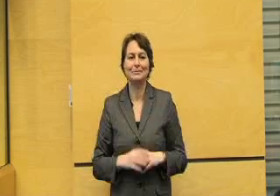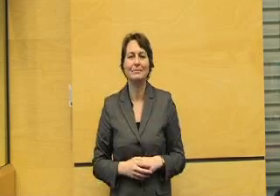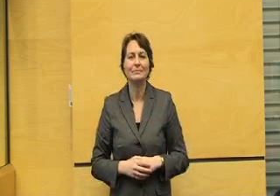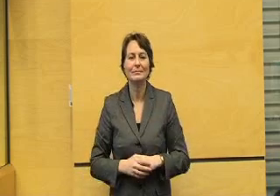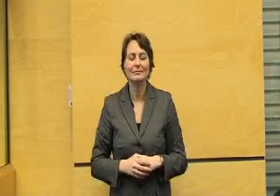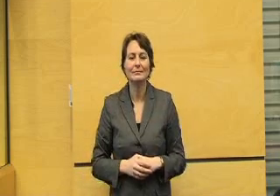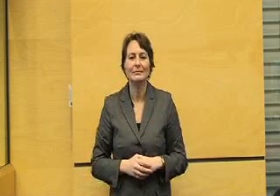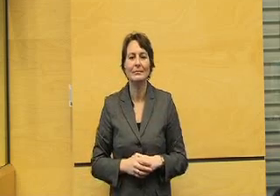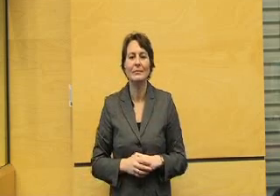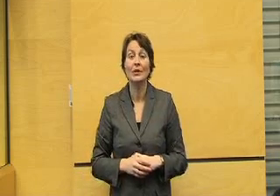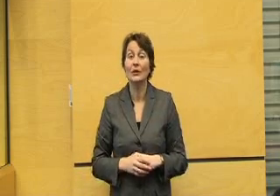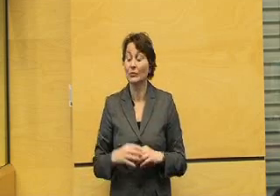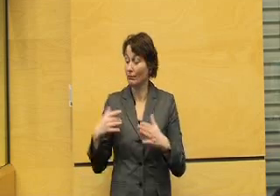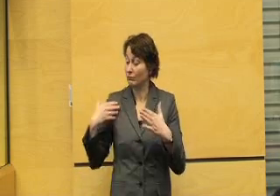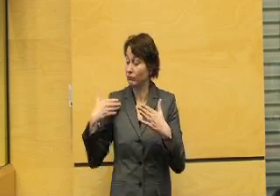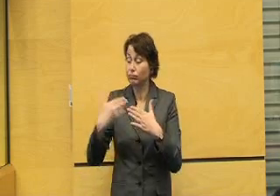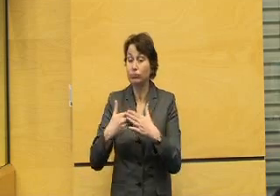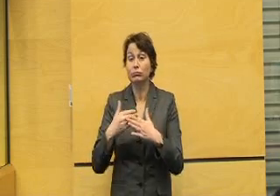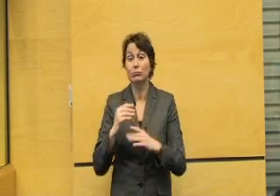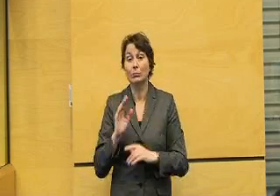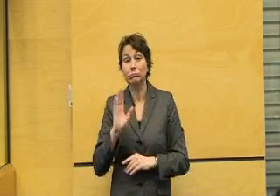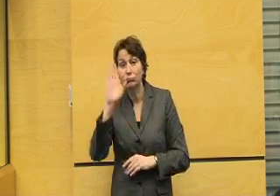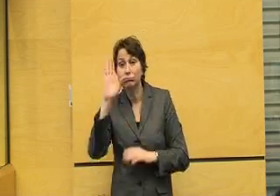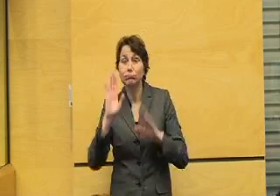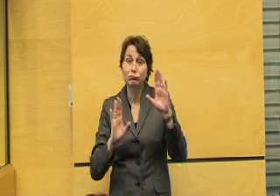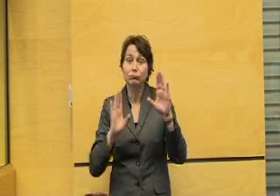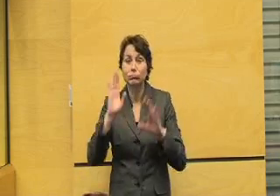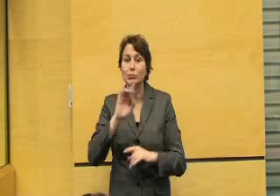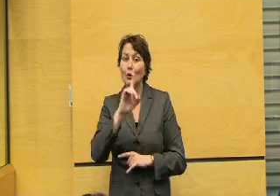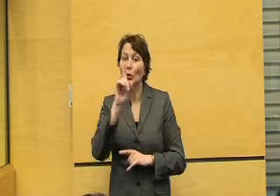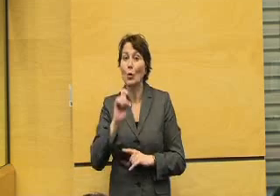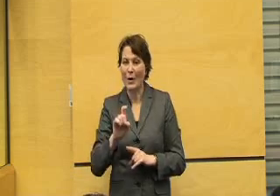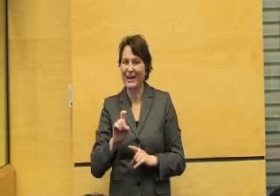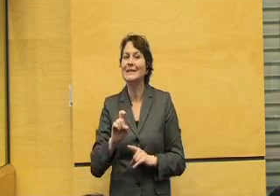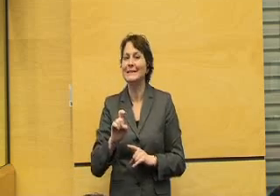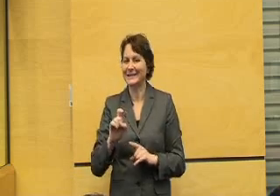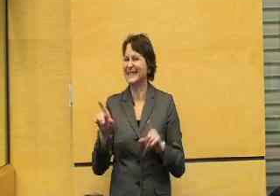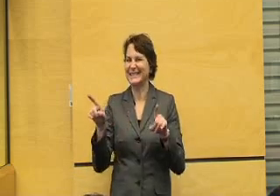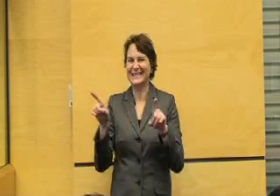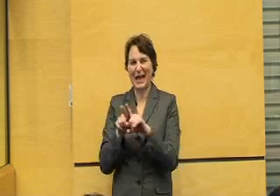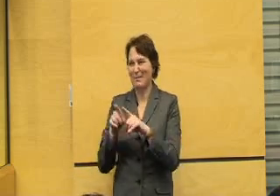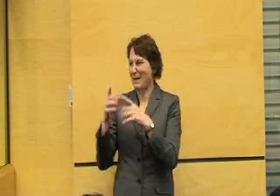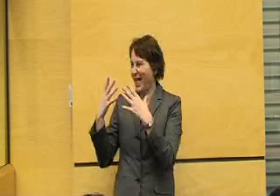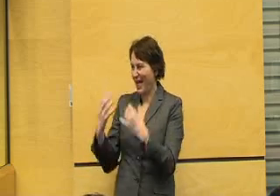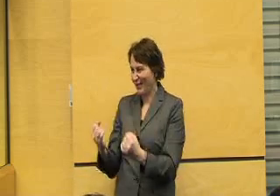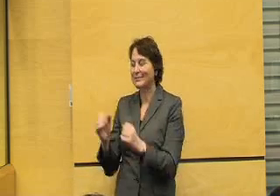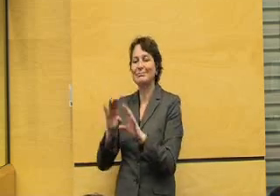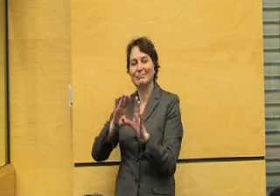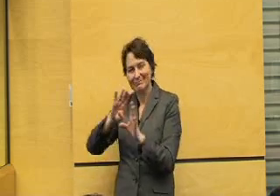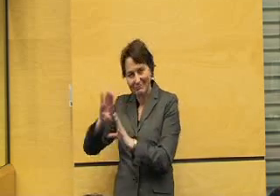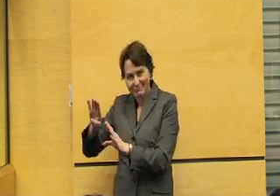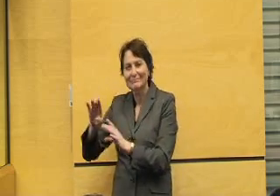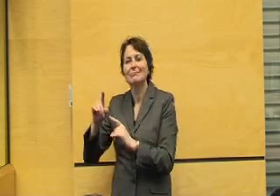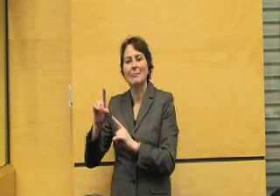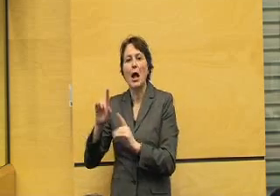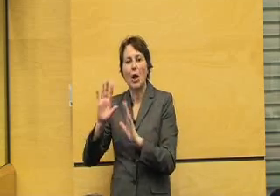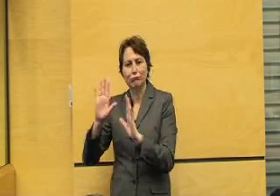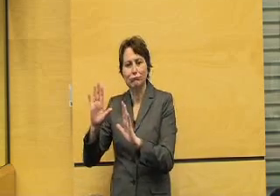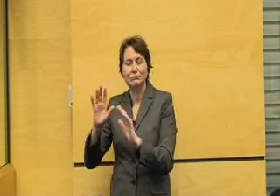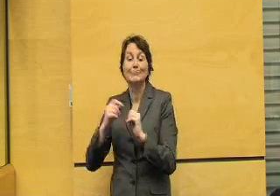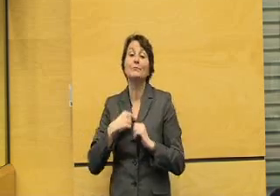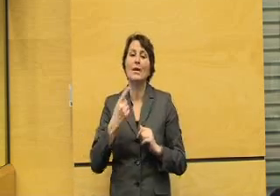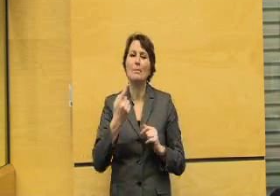the questions raised by some of my colleagues and which I had also planned to ask, but I would like to follow